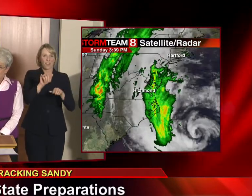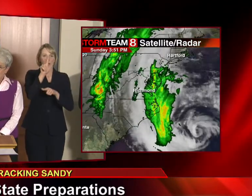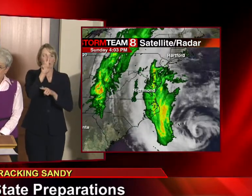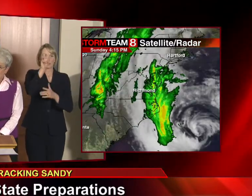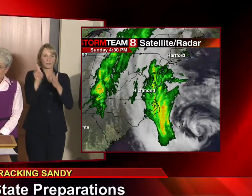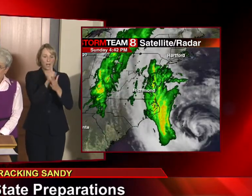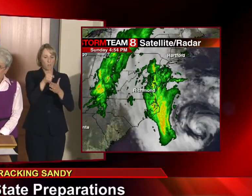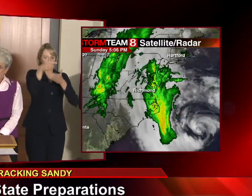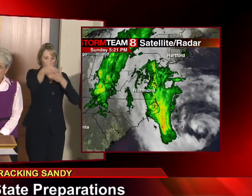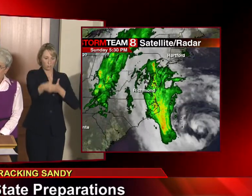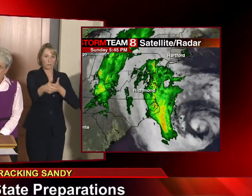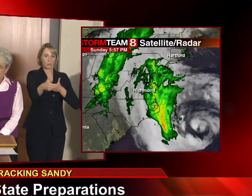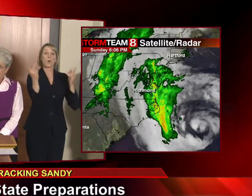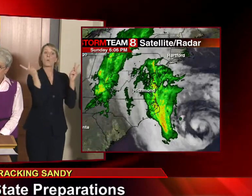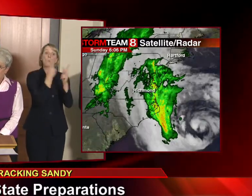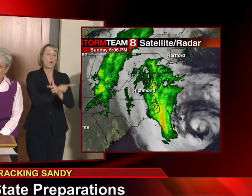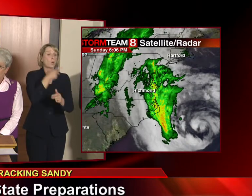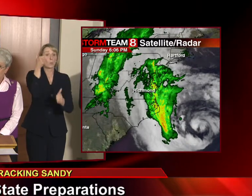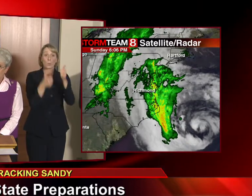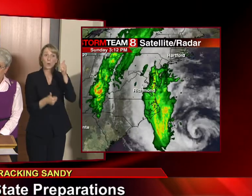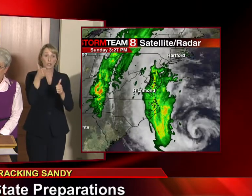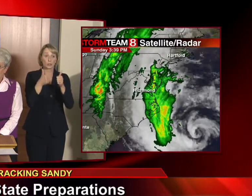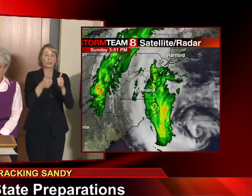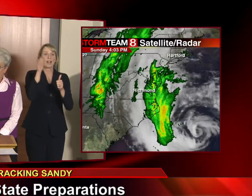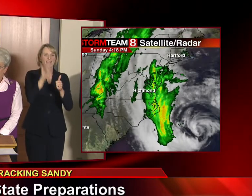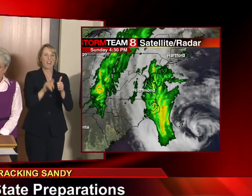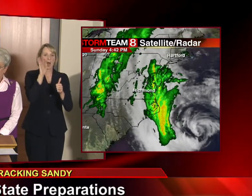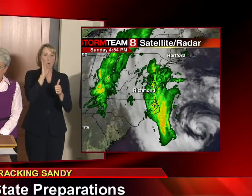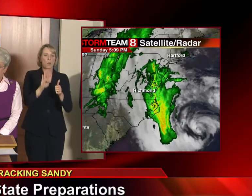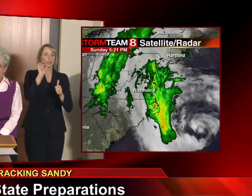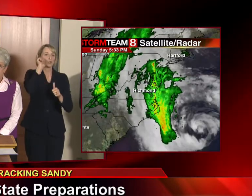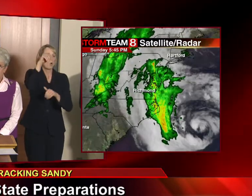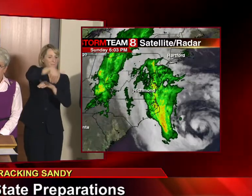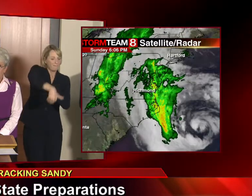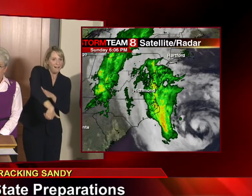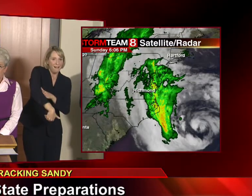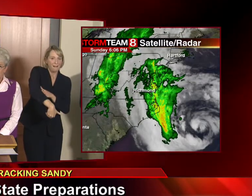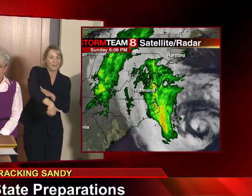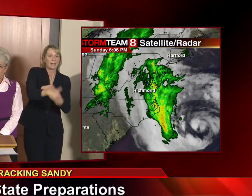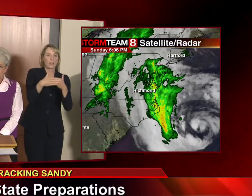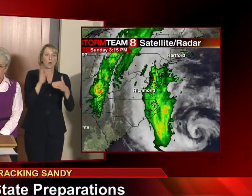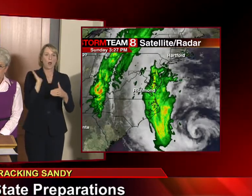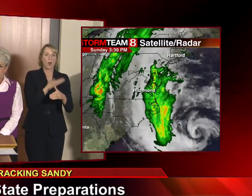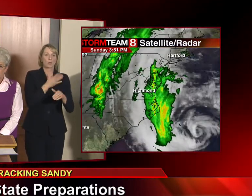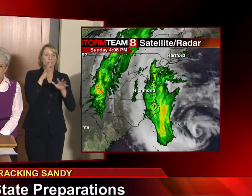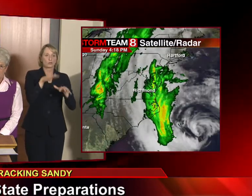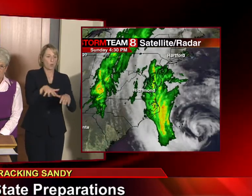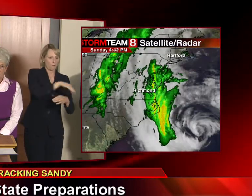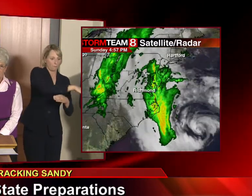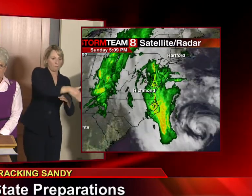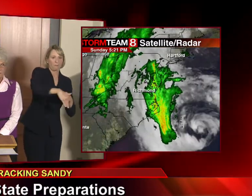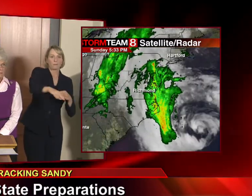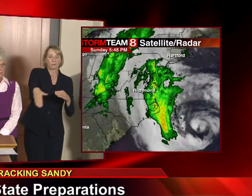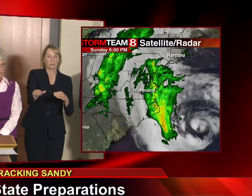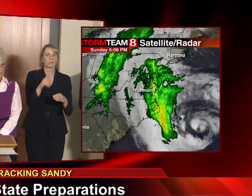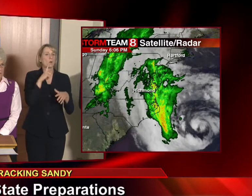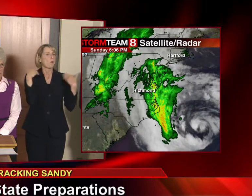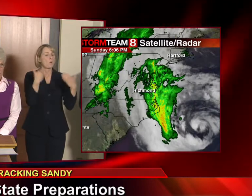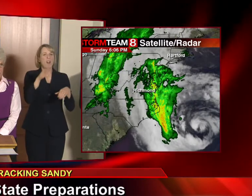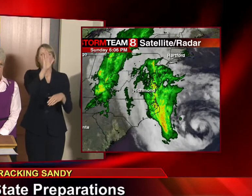one probably being the one that will occur late tomorrow night up and down our shore.